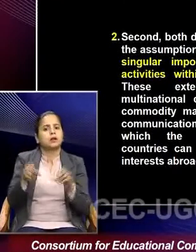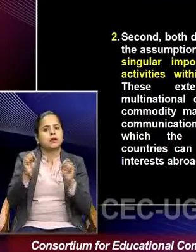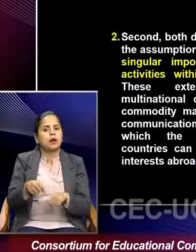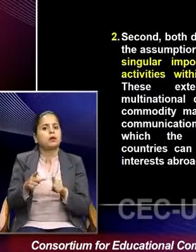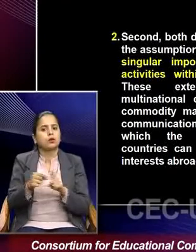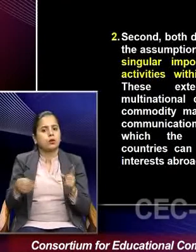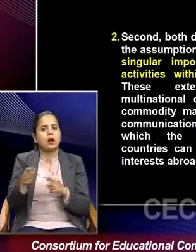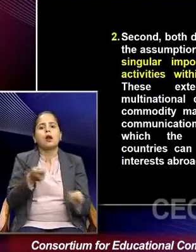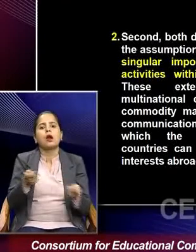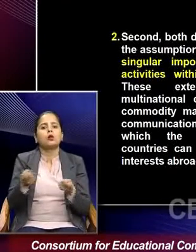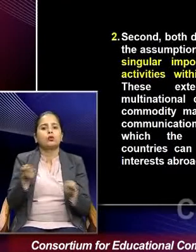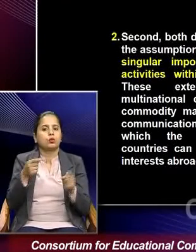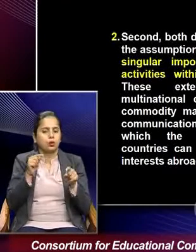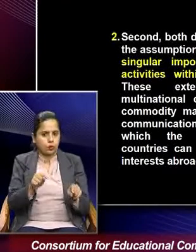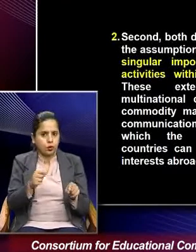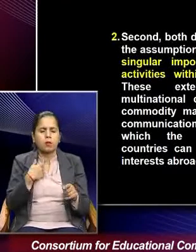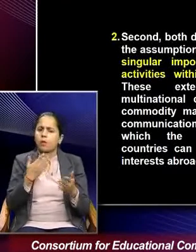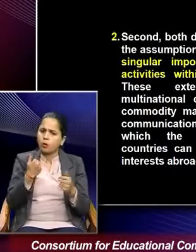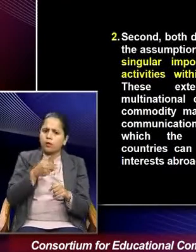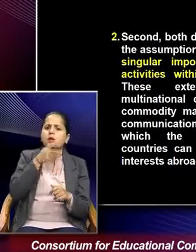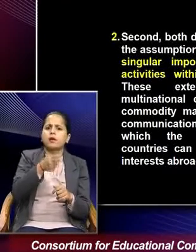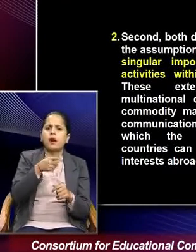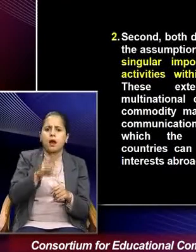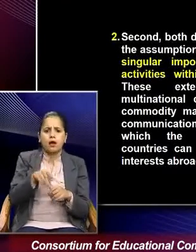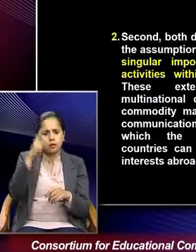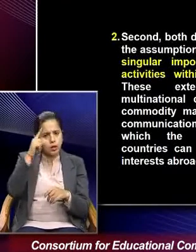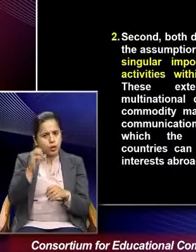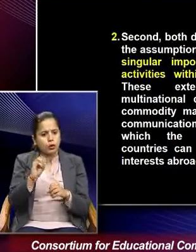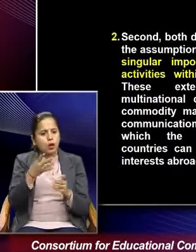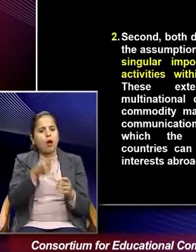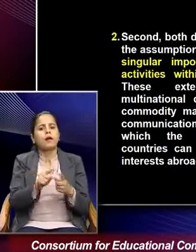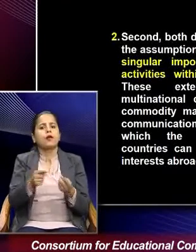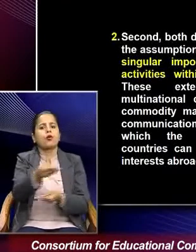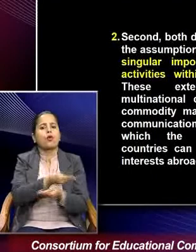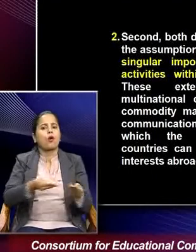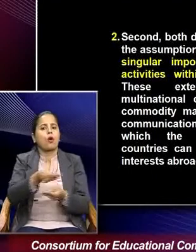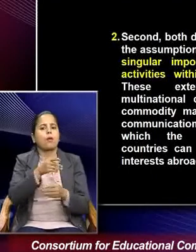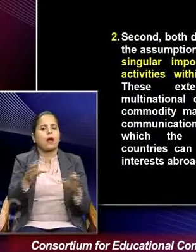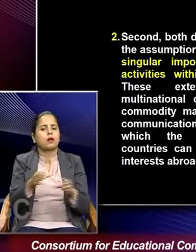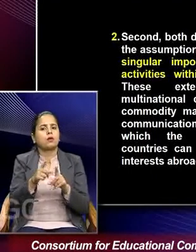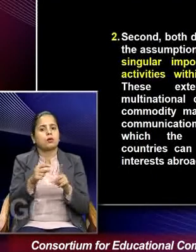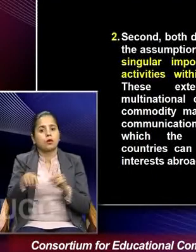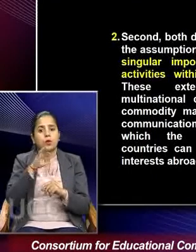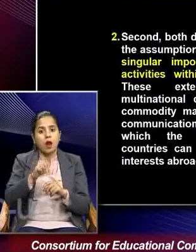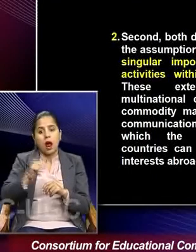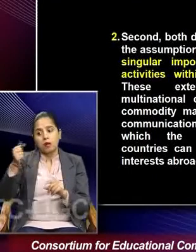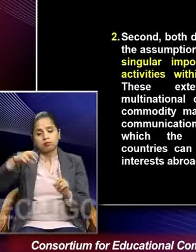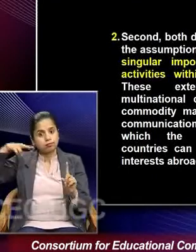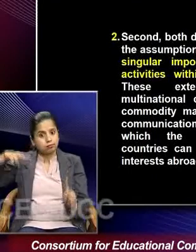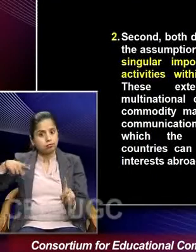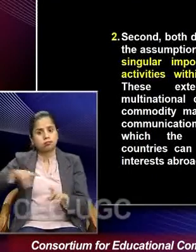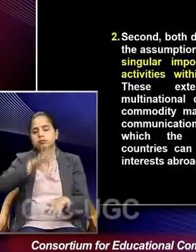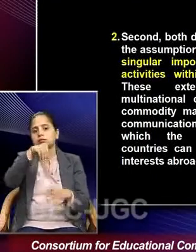They control them, or we can even say that they planned those economic activities. Now, these external forces